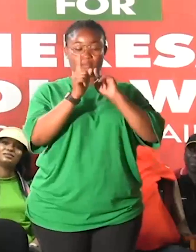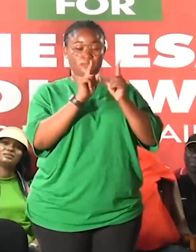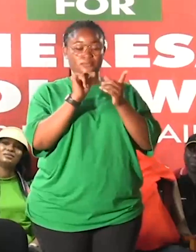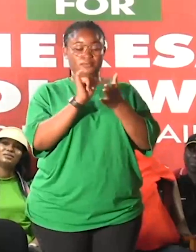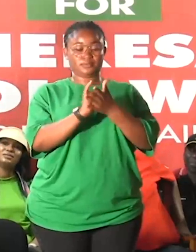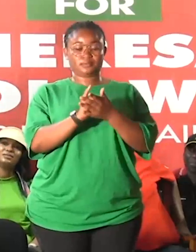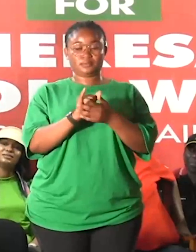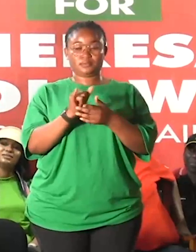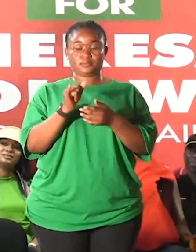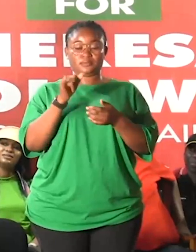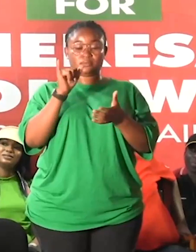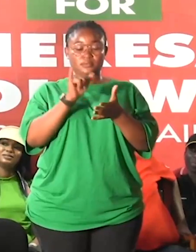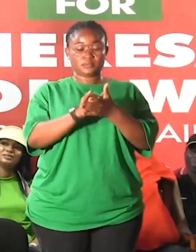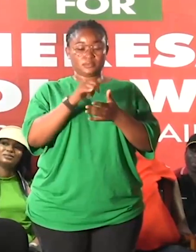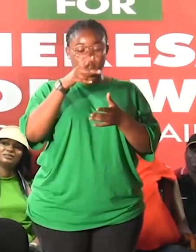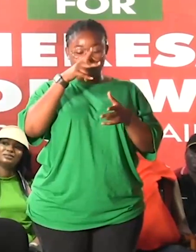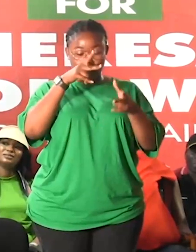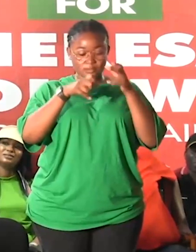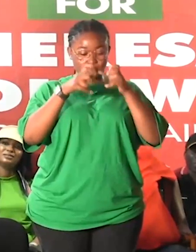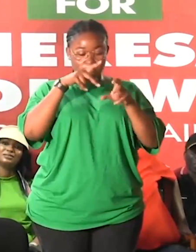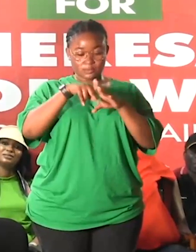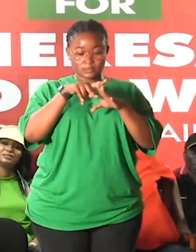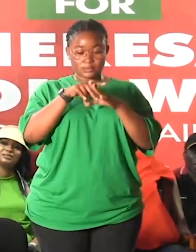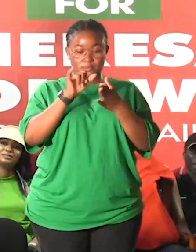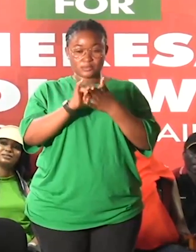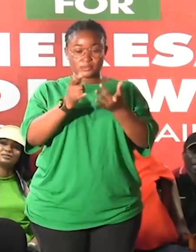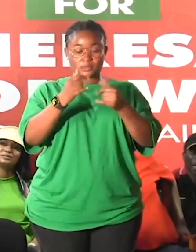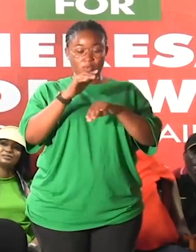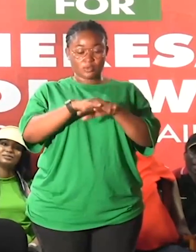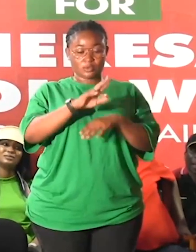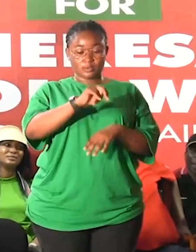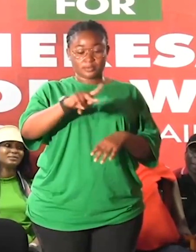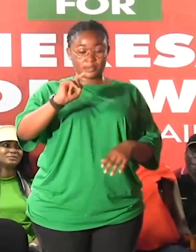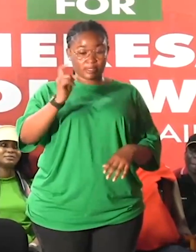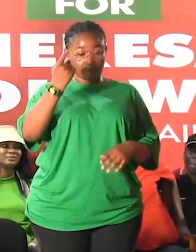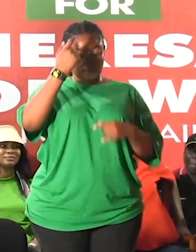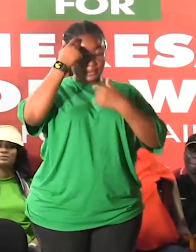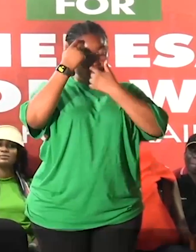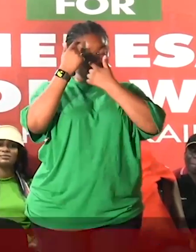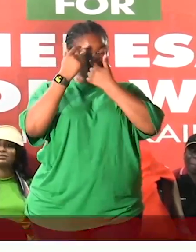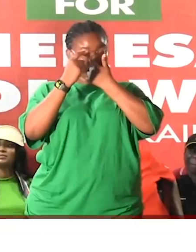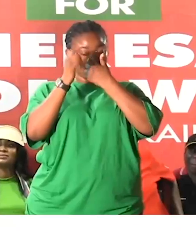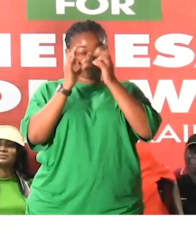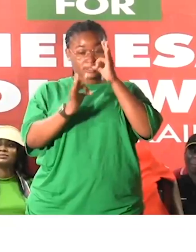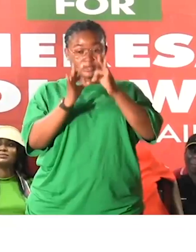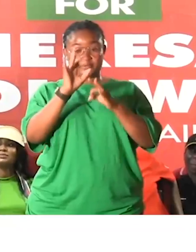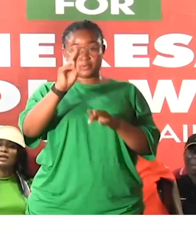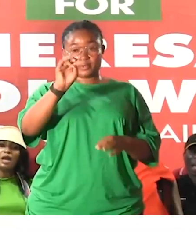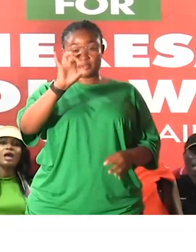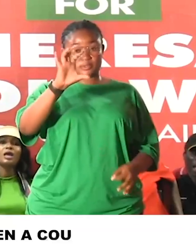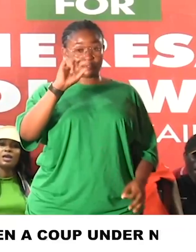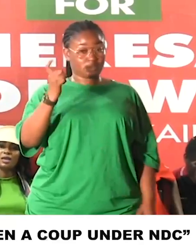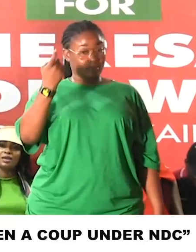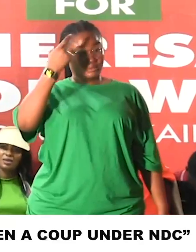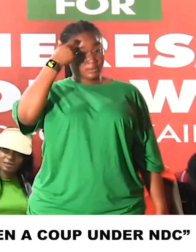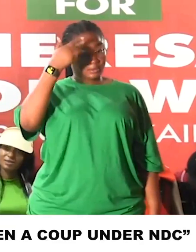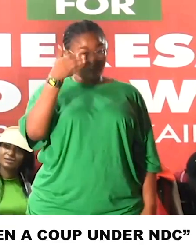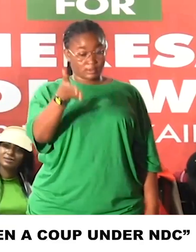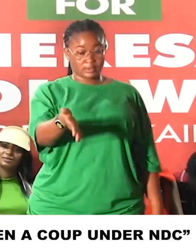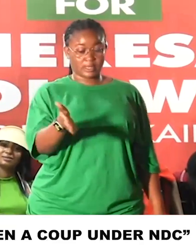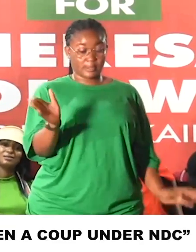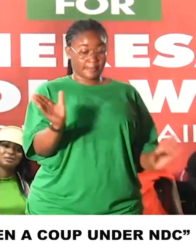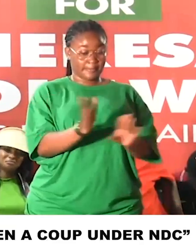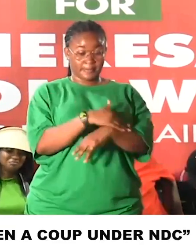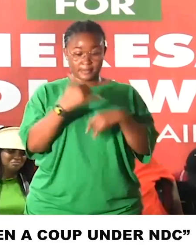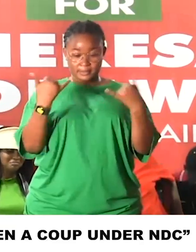anka saa kata se she ne poye a akoso ewo MPP abai mu anka ye NDC abai a anka